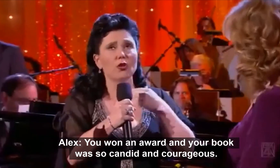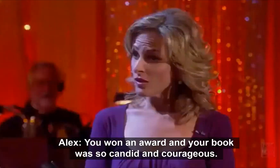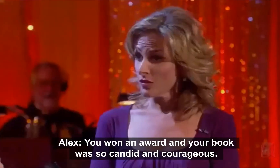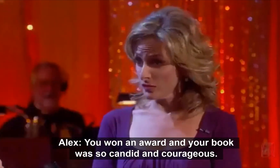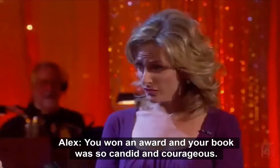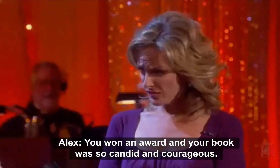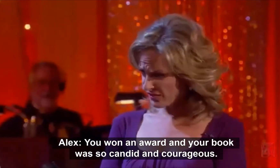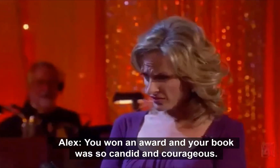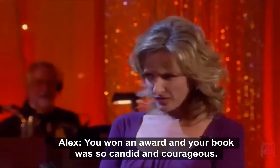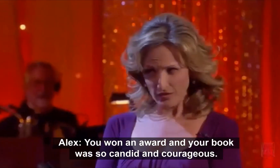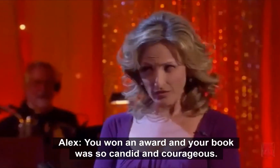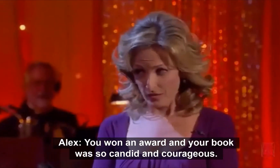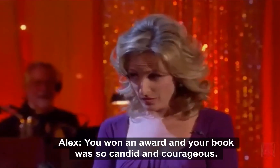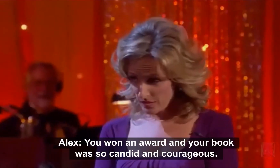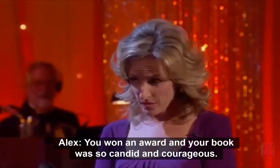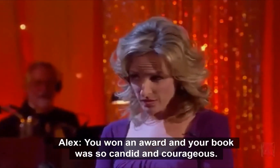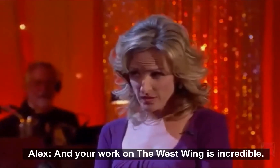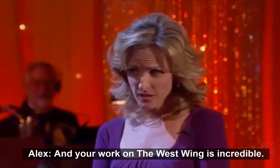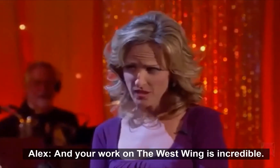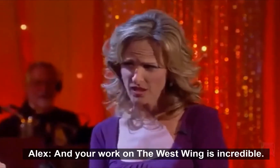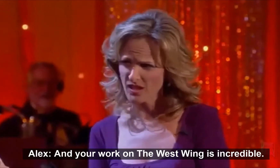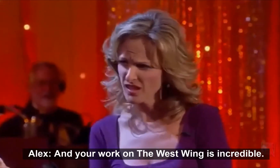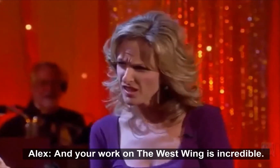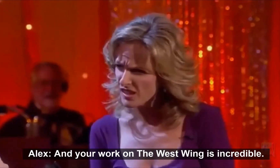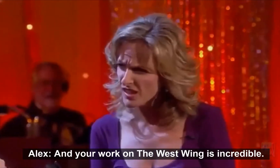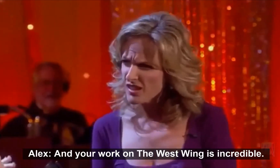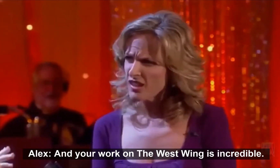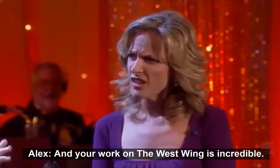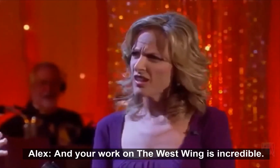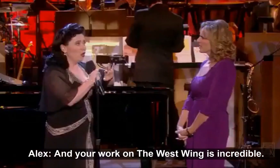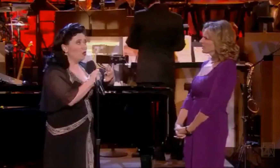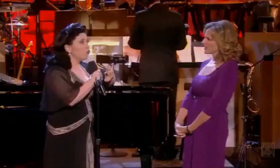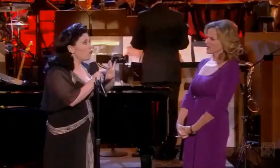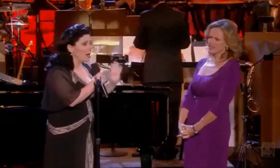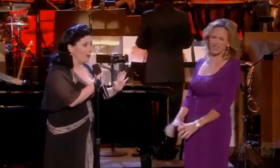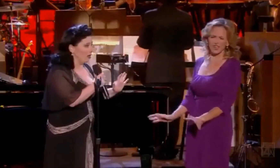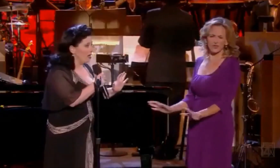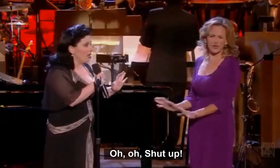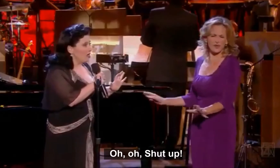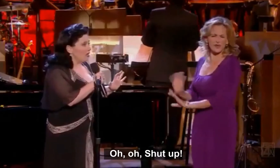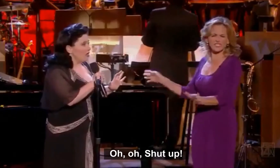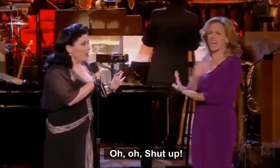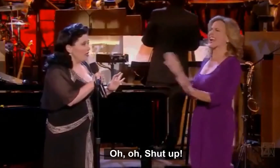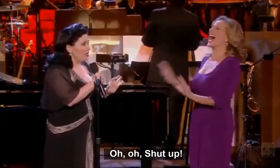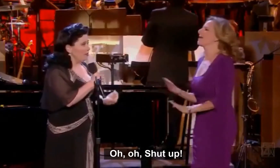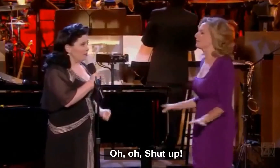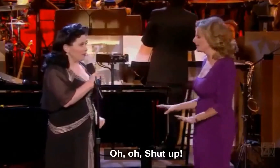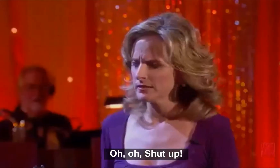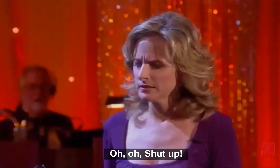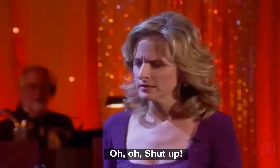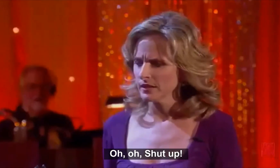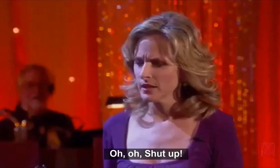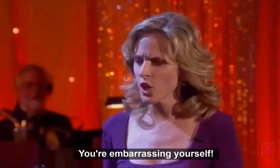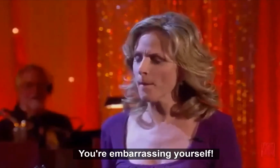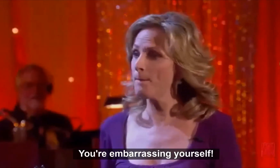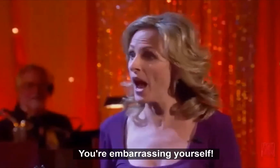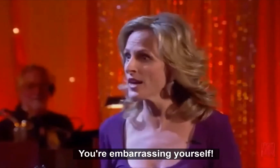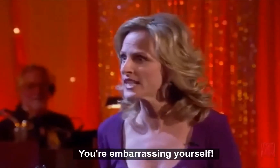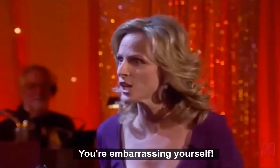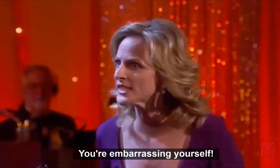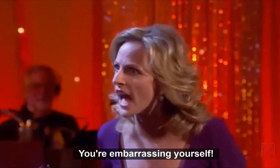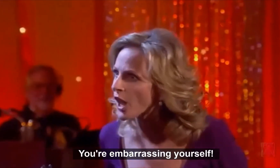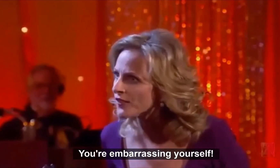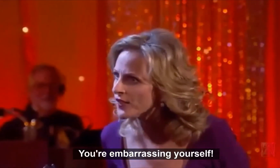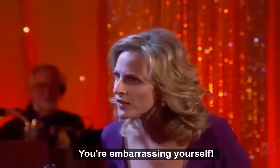so candid and so courageous, and your work on The West Wing is incredible. Shut up! You're fair